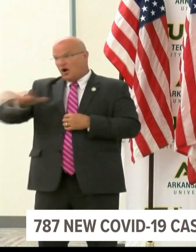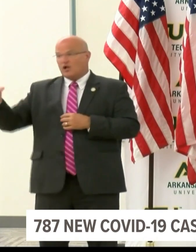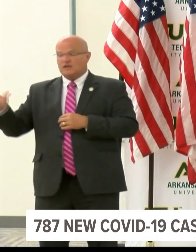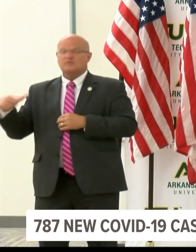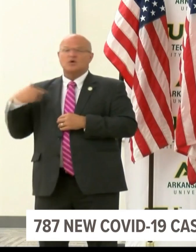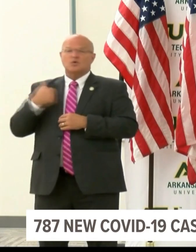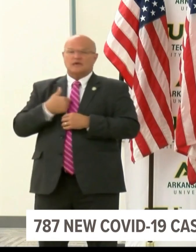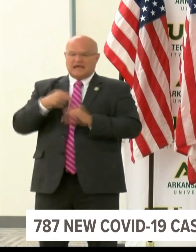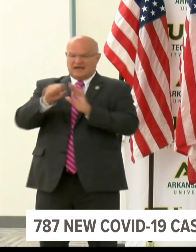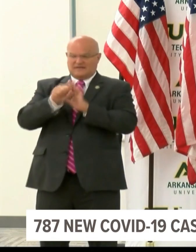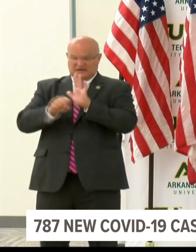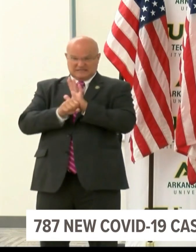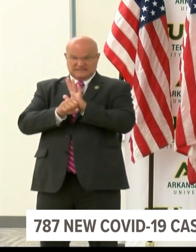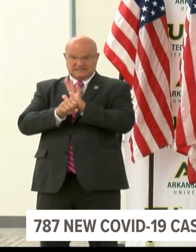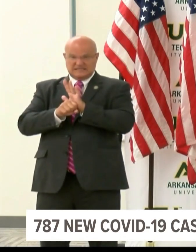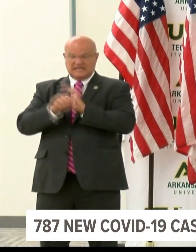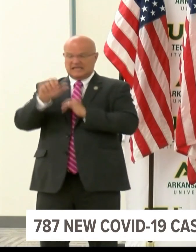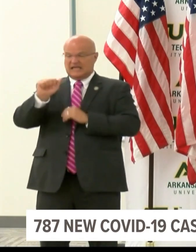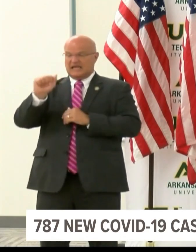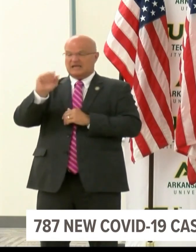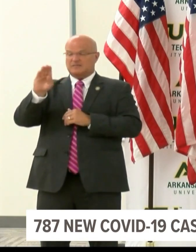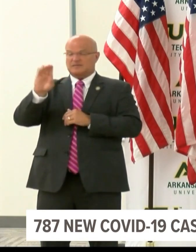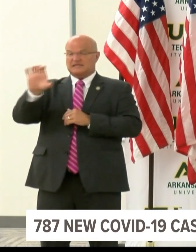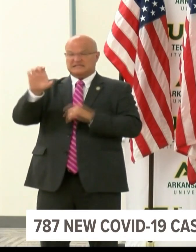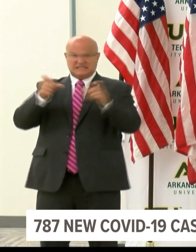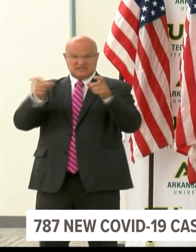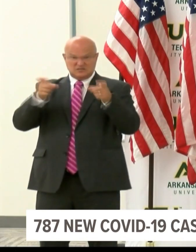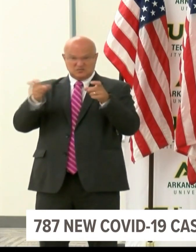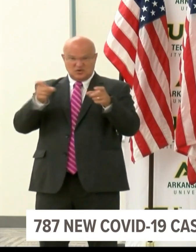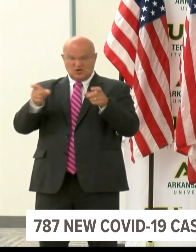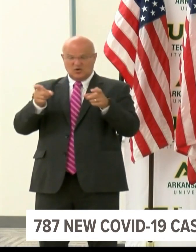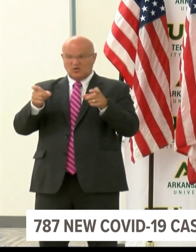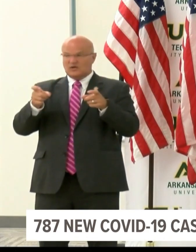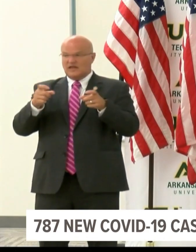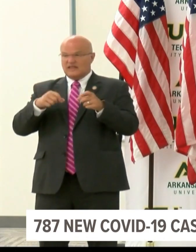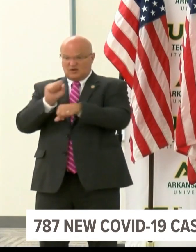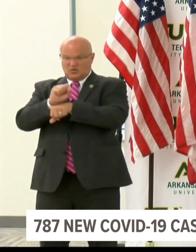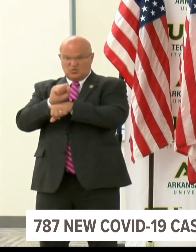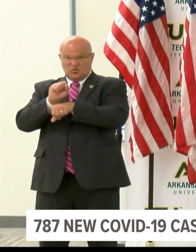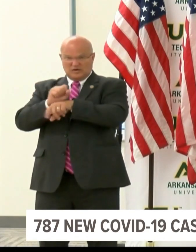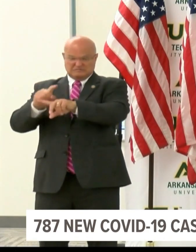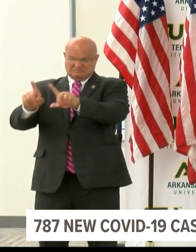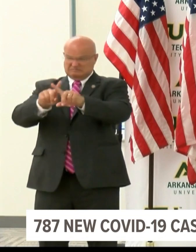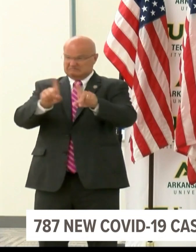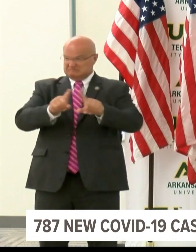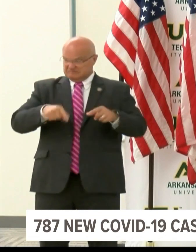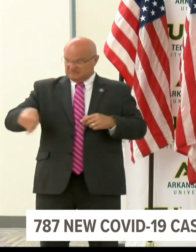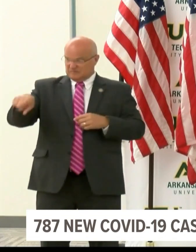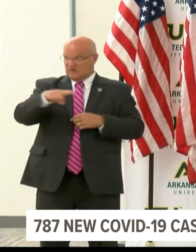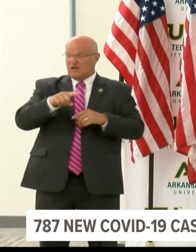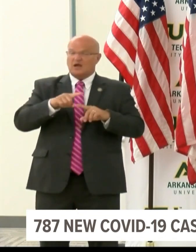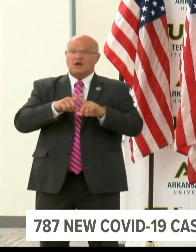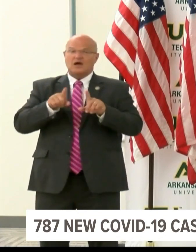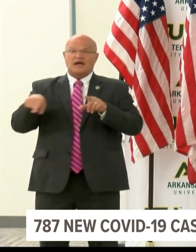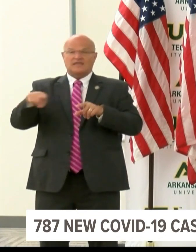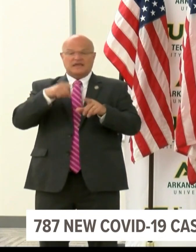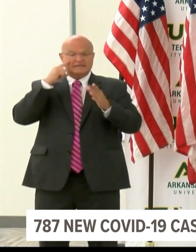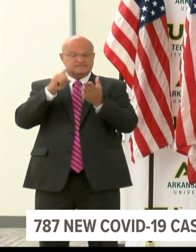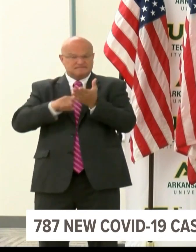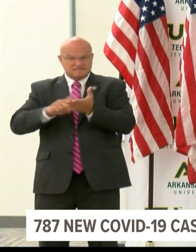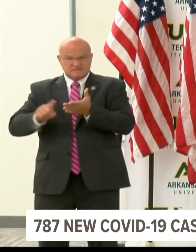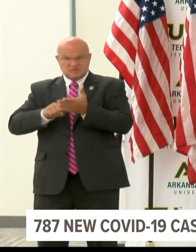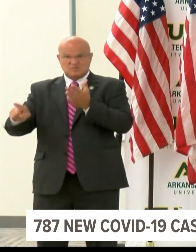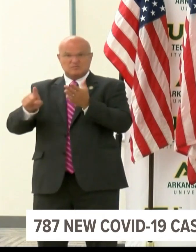them. We have our state alcoholic beverage control enforcers that are out there that have made a difference as they